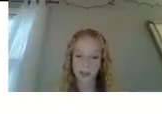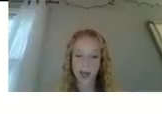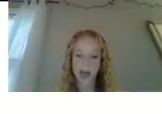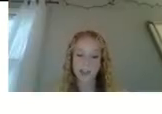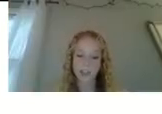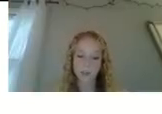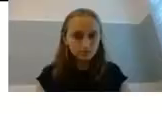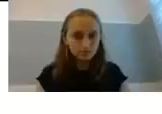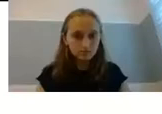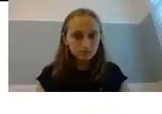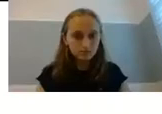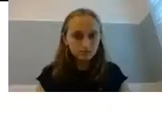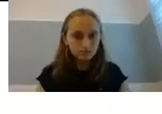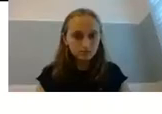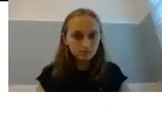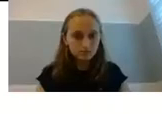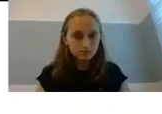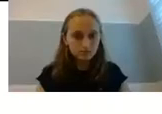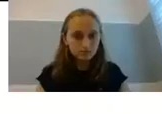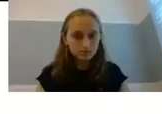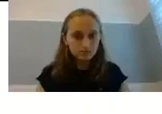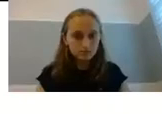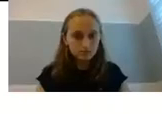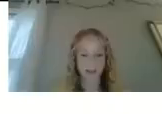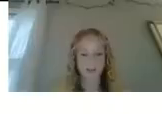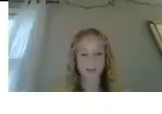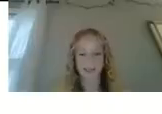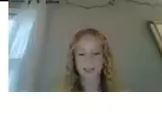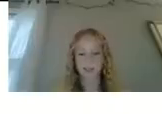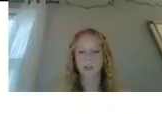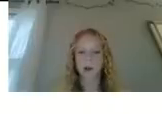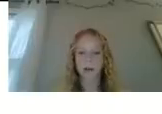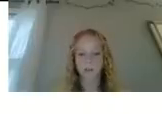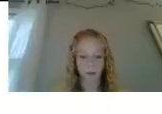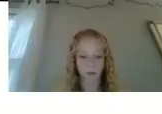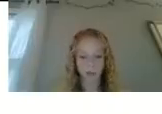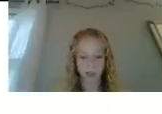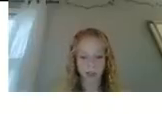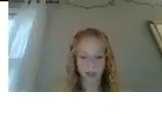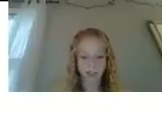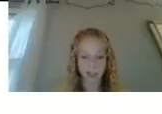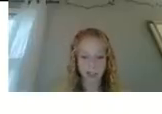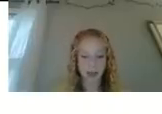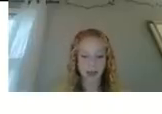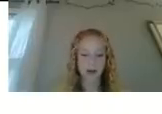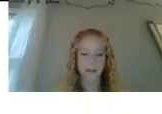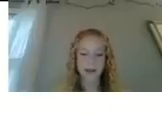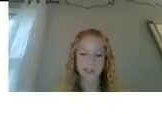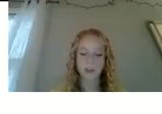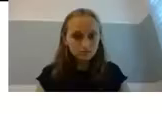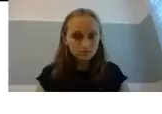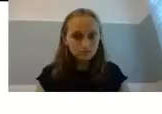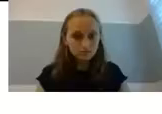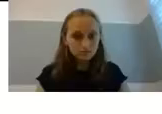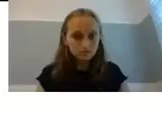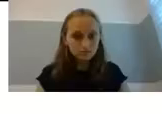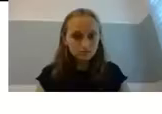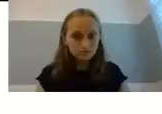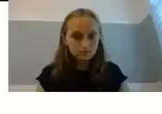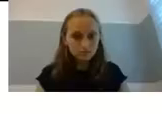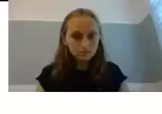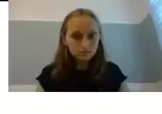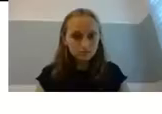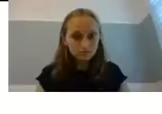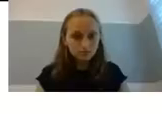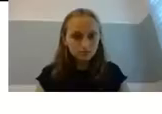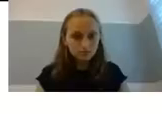beings despite the misconception that because they aren't able to hear they may tend to draw away from social settings there are many social outlets and activities